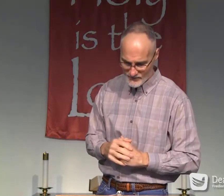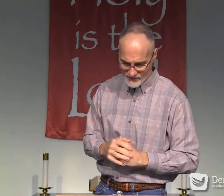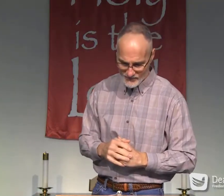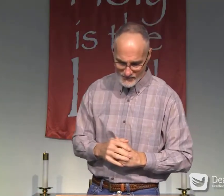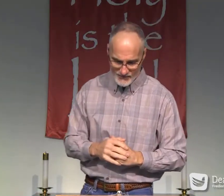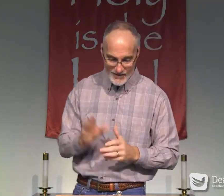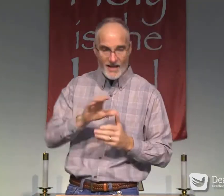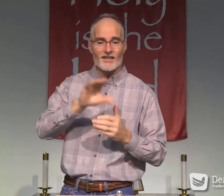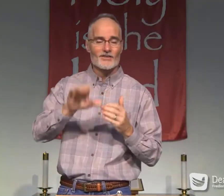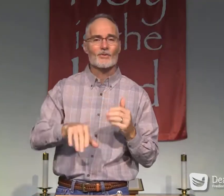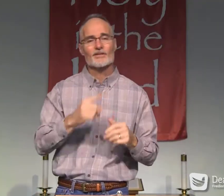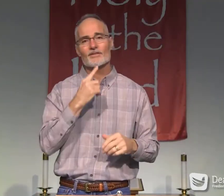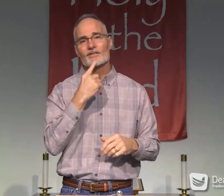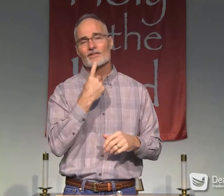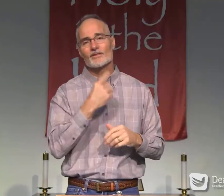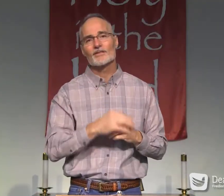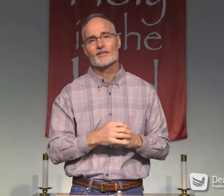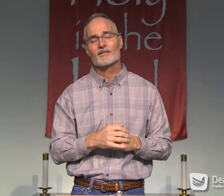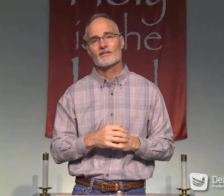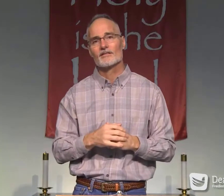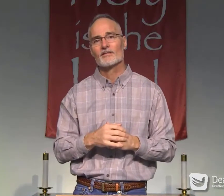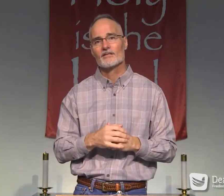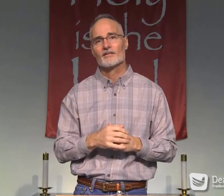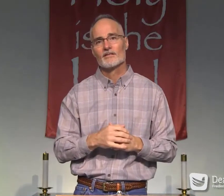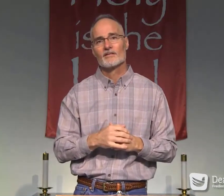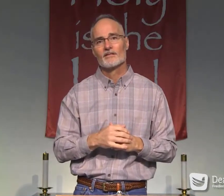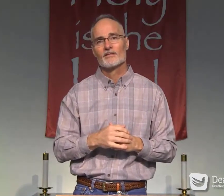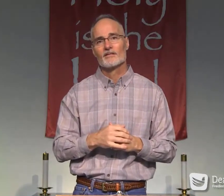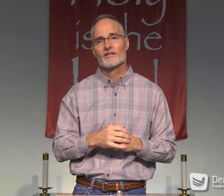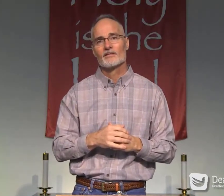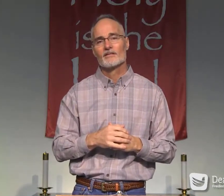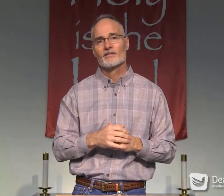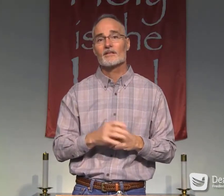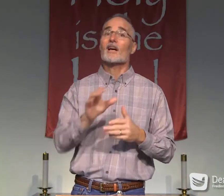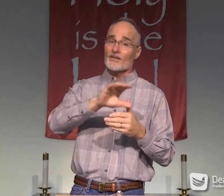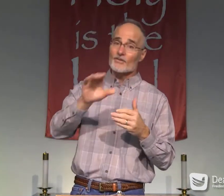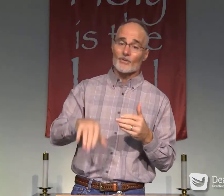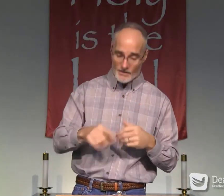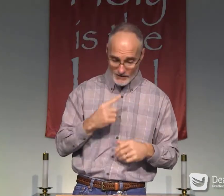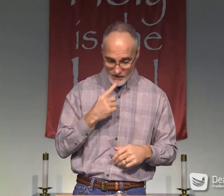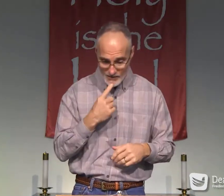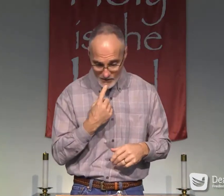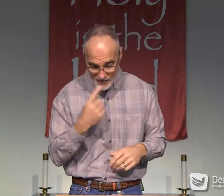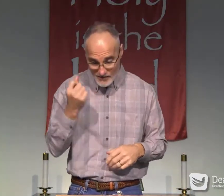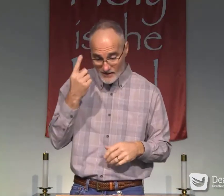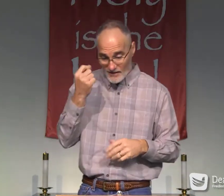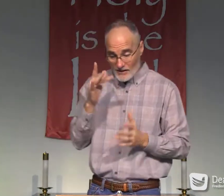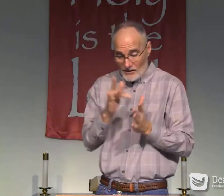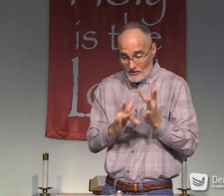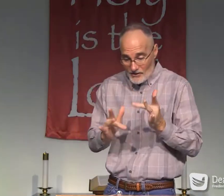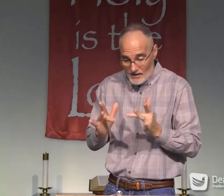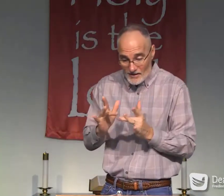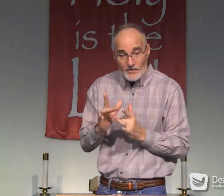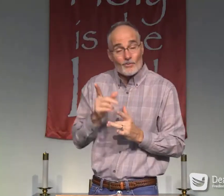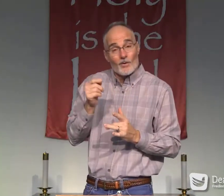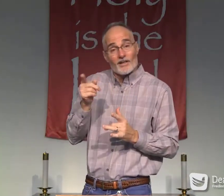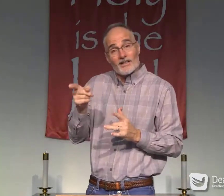really can't find a balance. And the consequences for that can be serious. The consequence can be